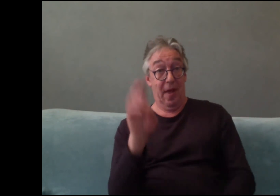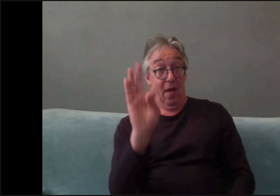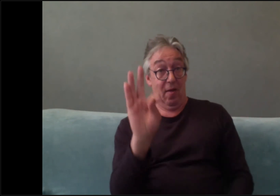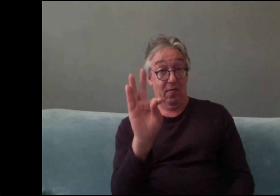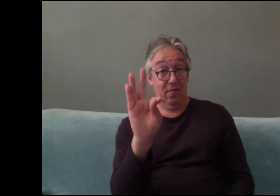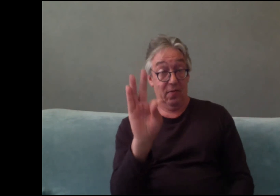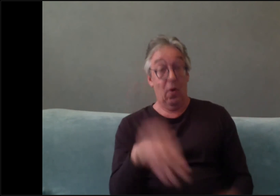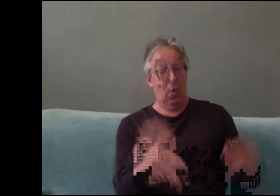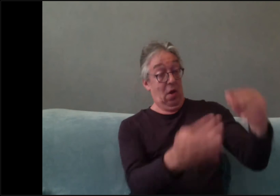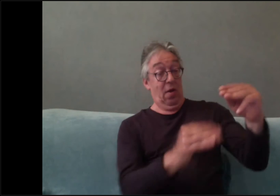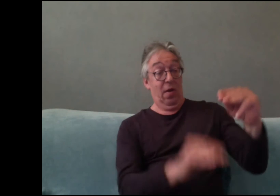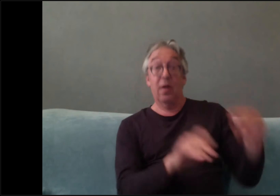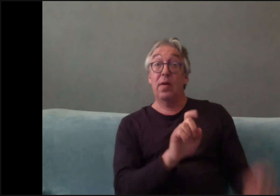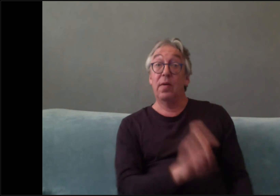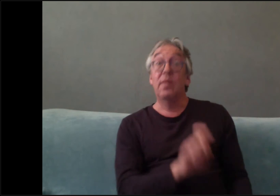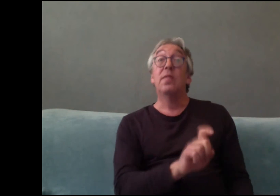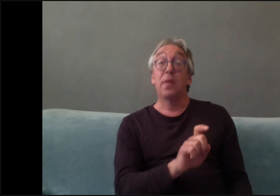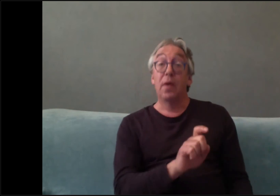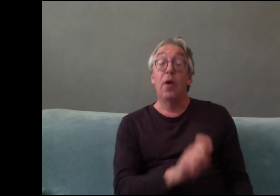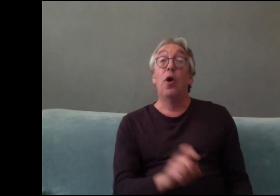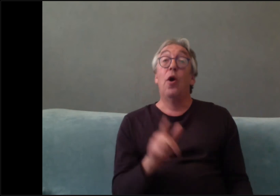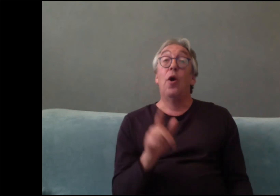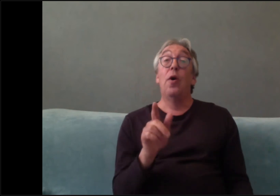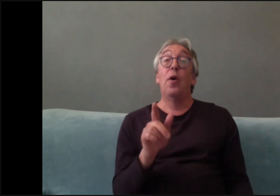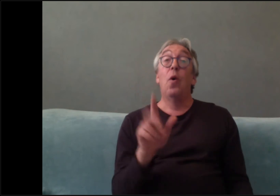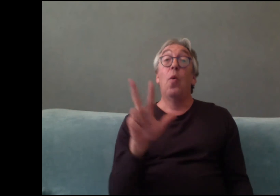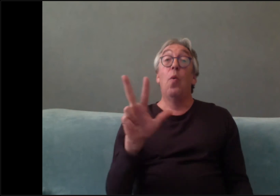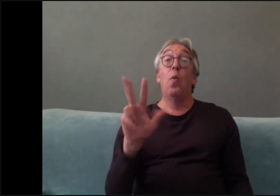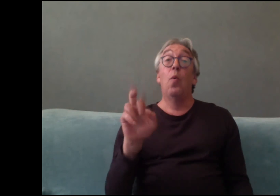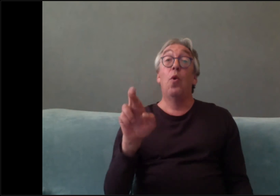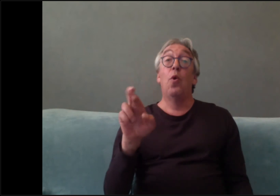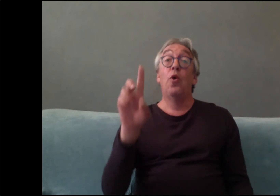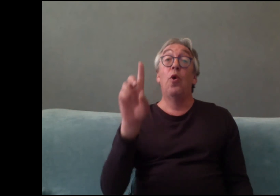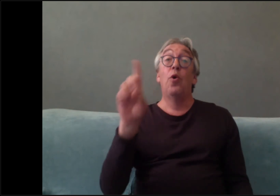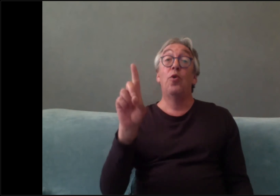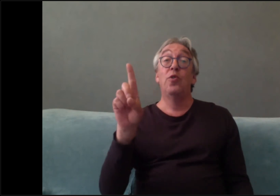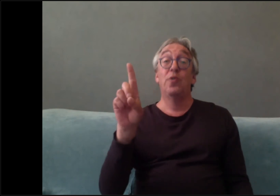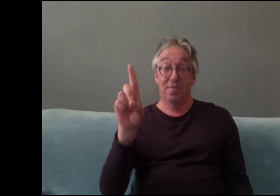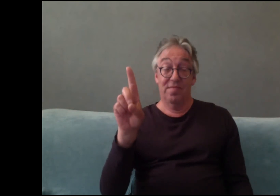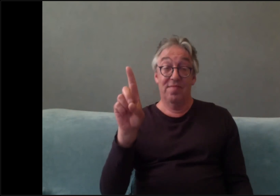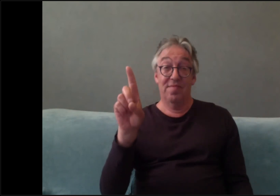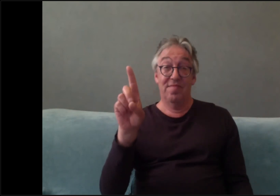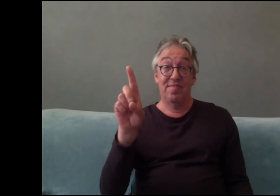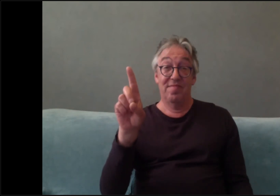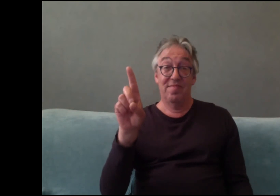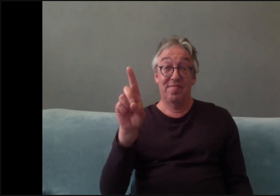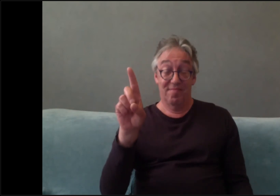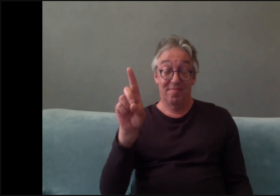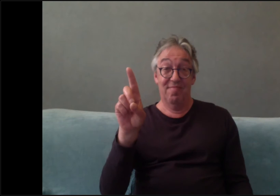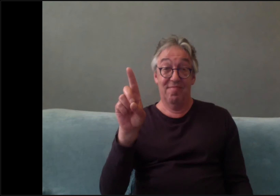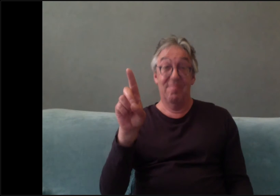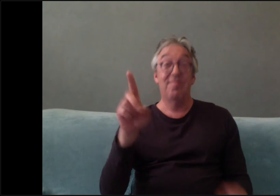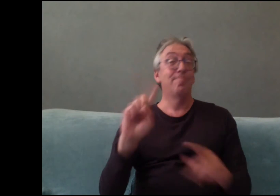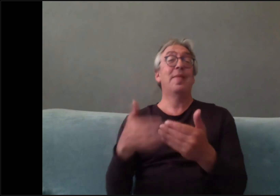to read language. As some of you will have noticed, the webinar will also have international sign